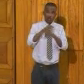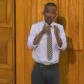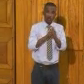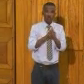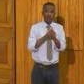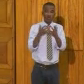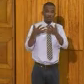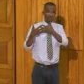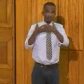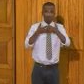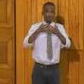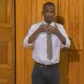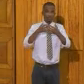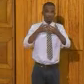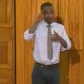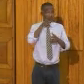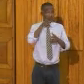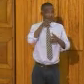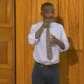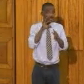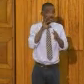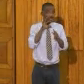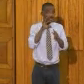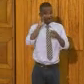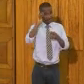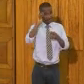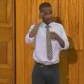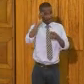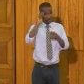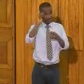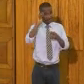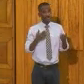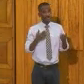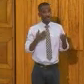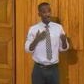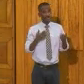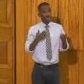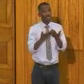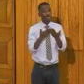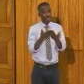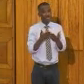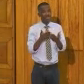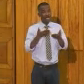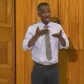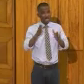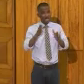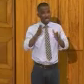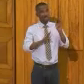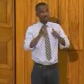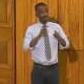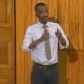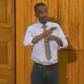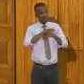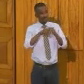in collaboration with the government of Nigeria, the Federal Ministry of Health, and it simply allowed us to leverage